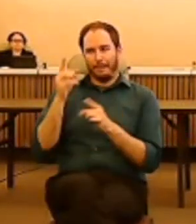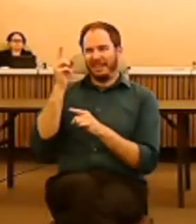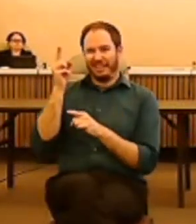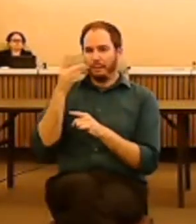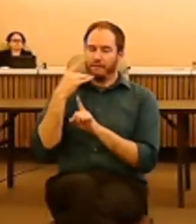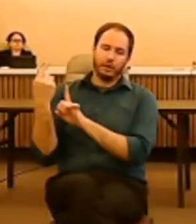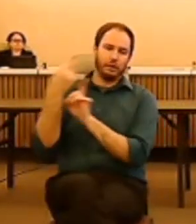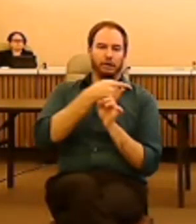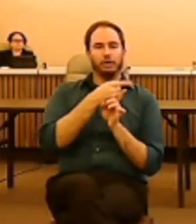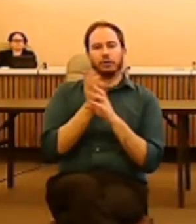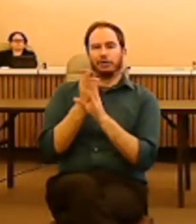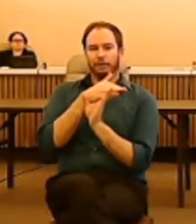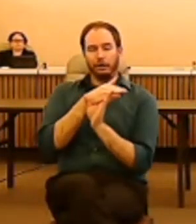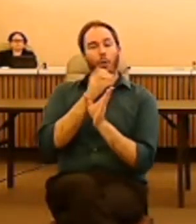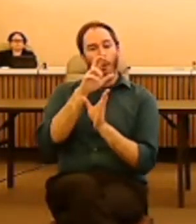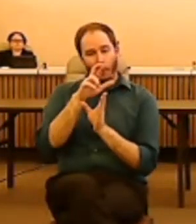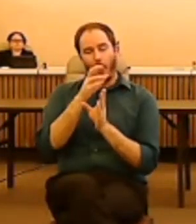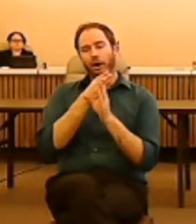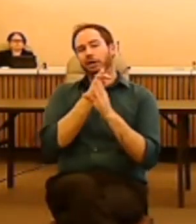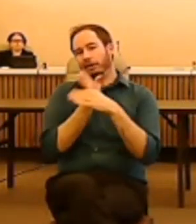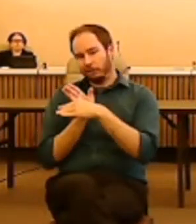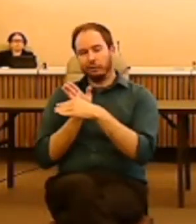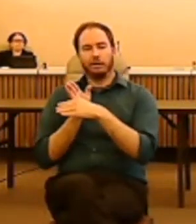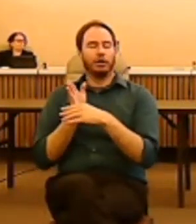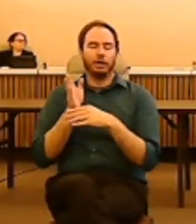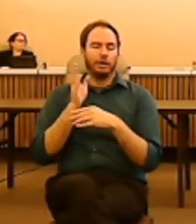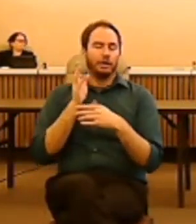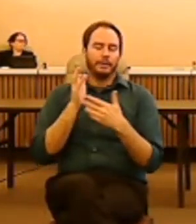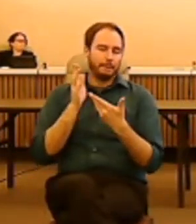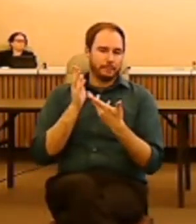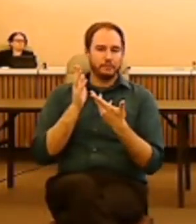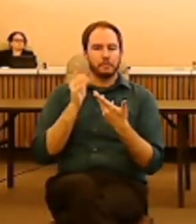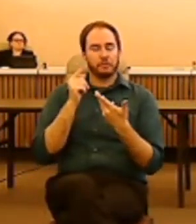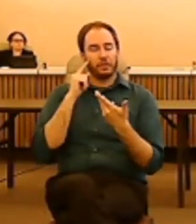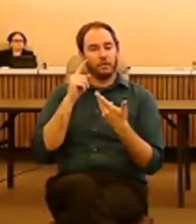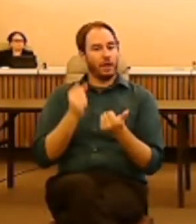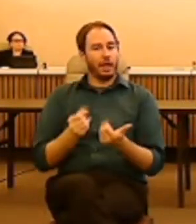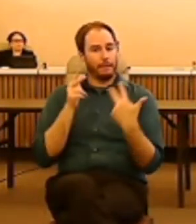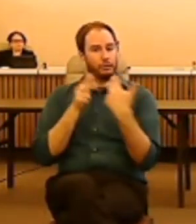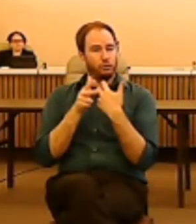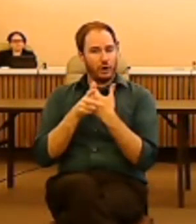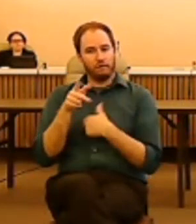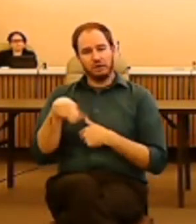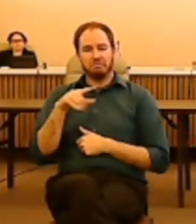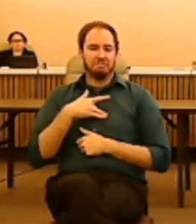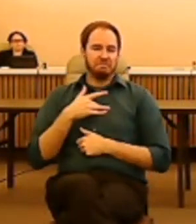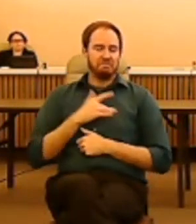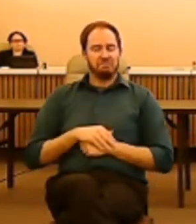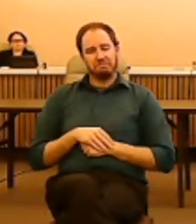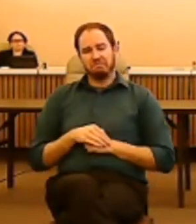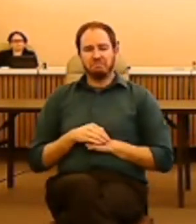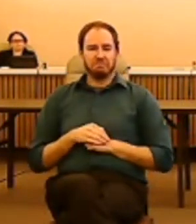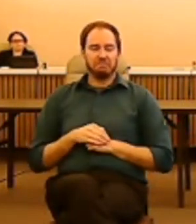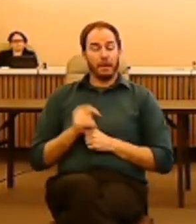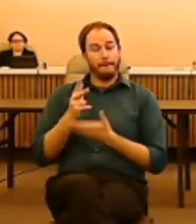They very well could be making that south entrance active. But like I said, from a amount of traffic going out there,